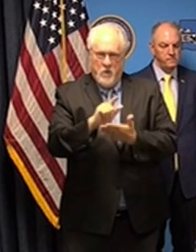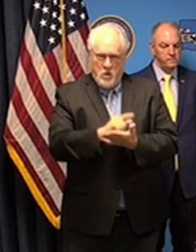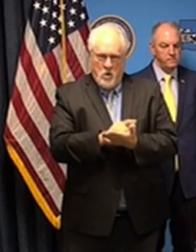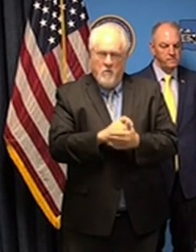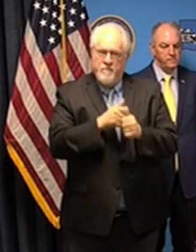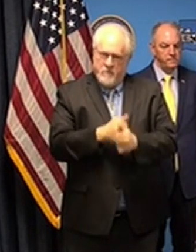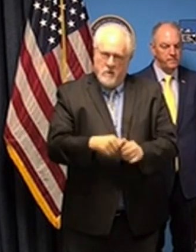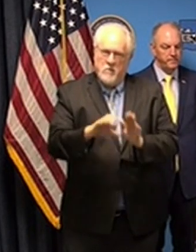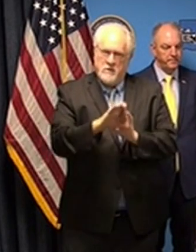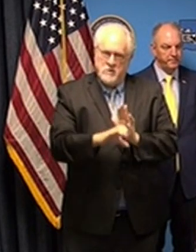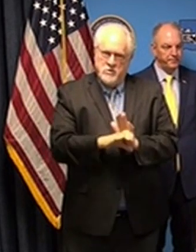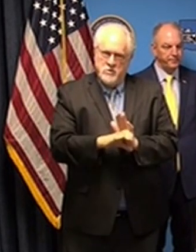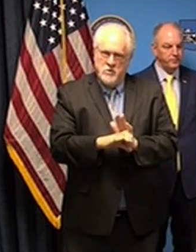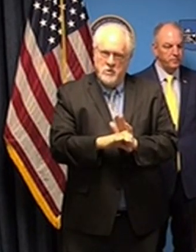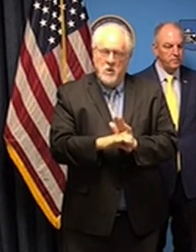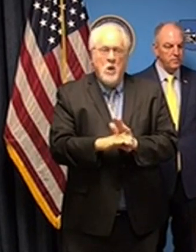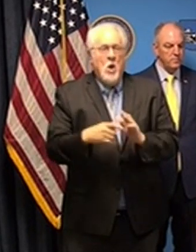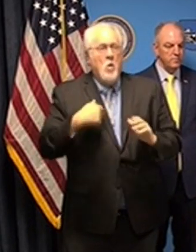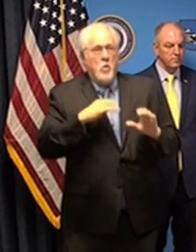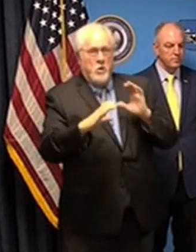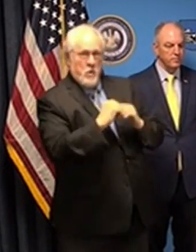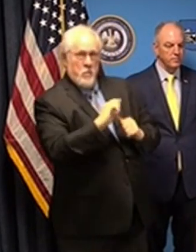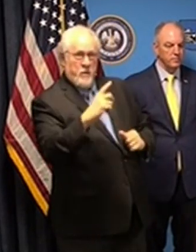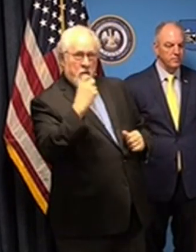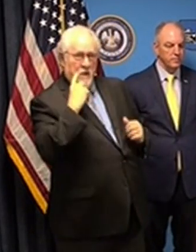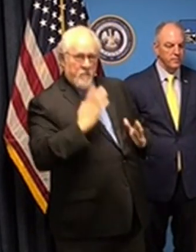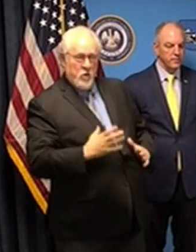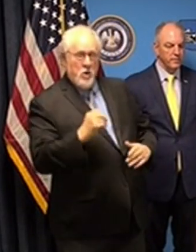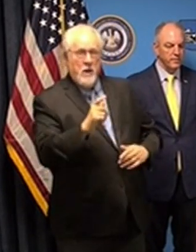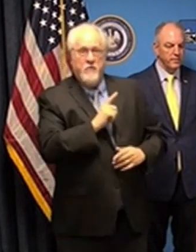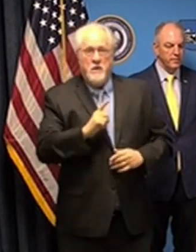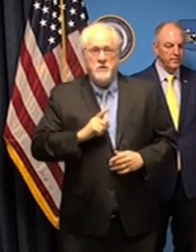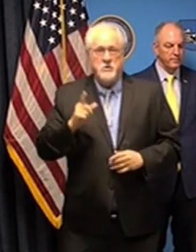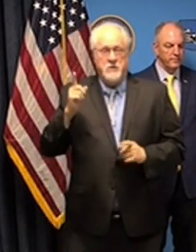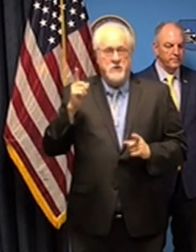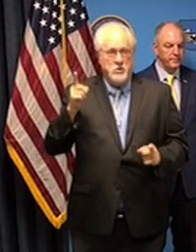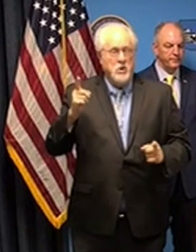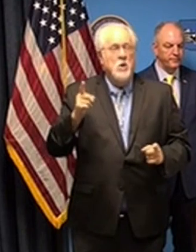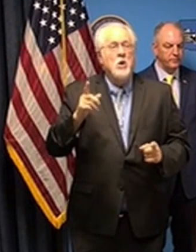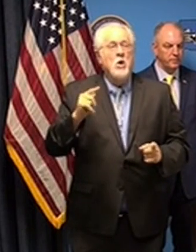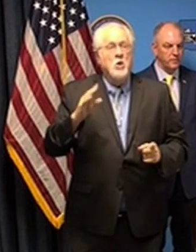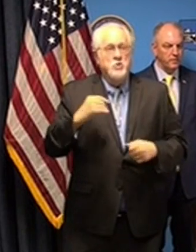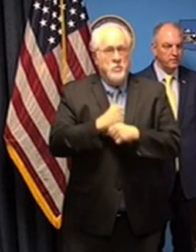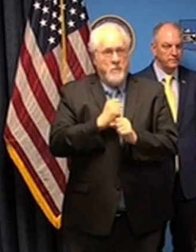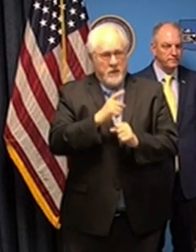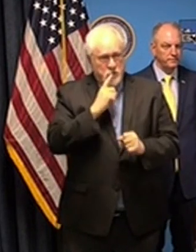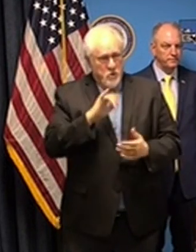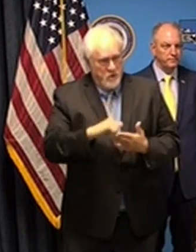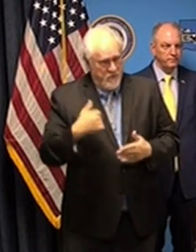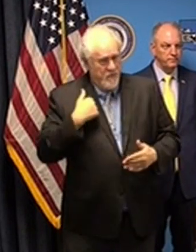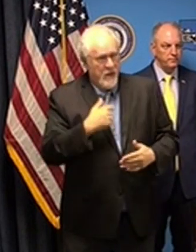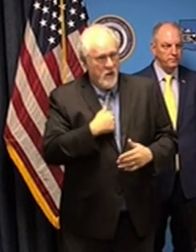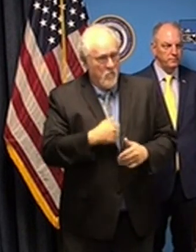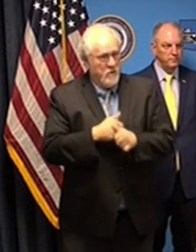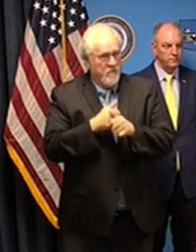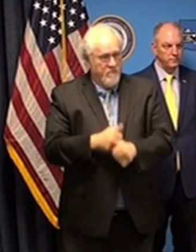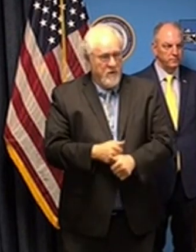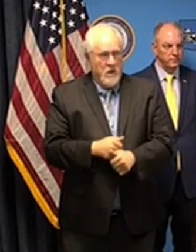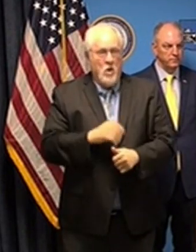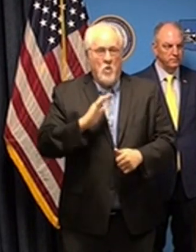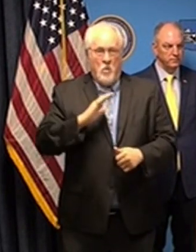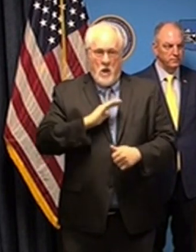Constitution. We're communicating with the governor and the legislature so that we can ensure that we stay within the